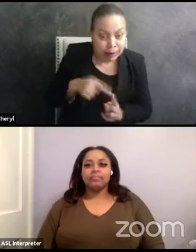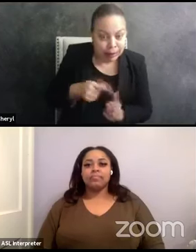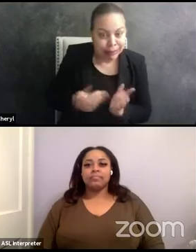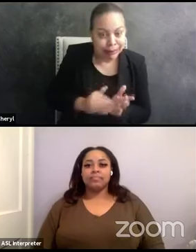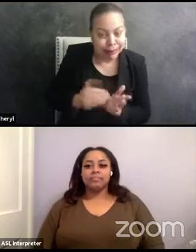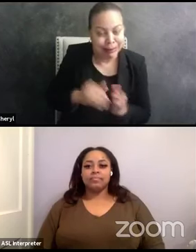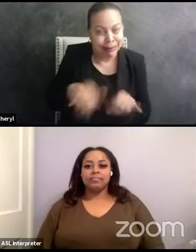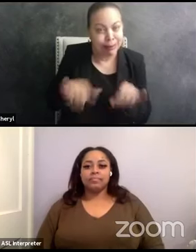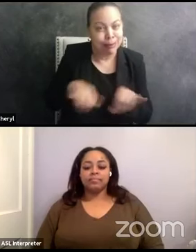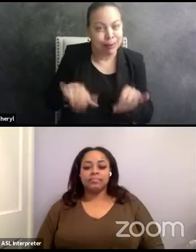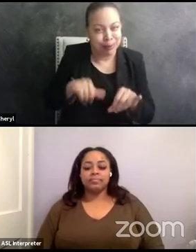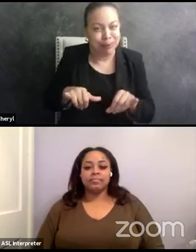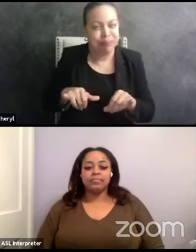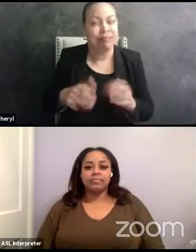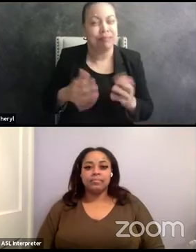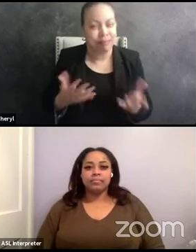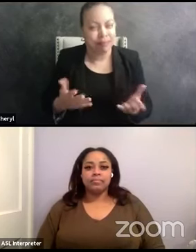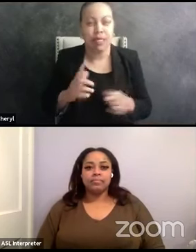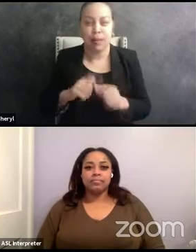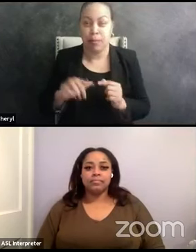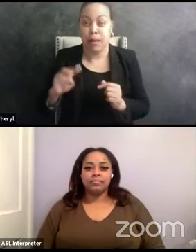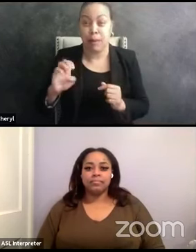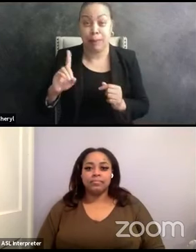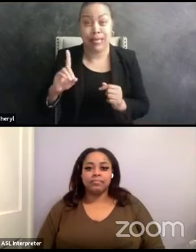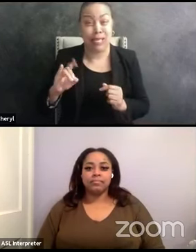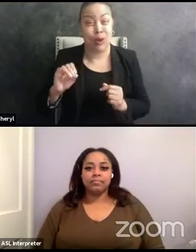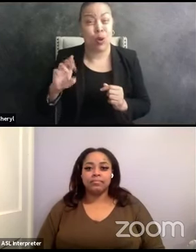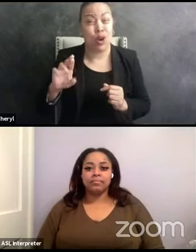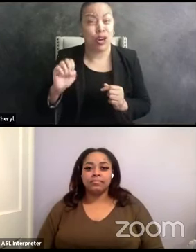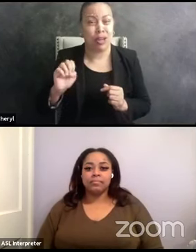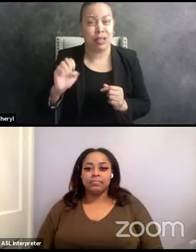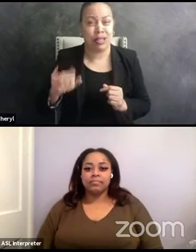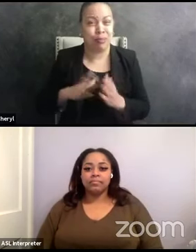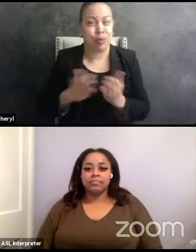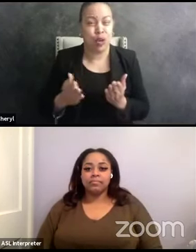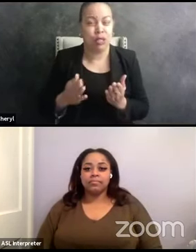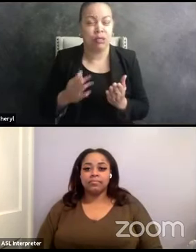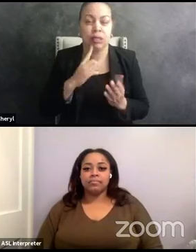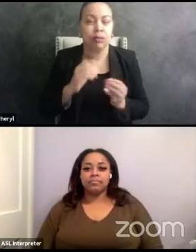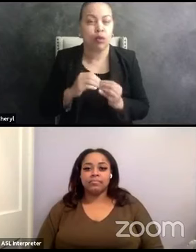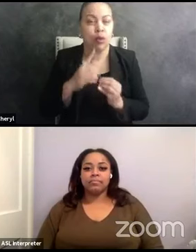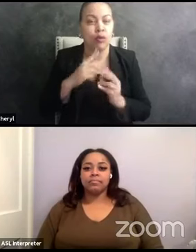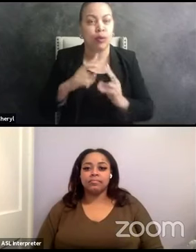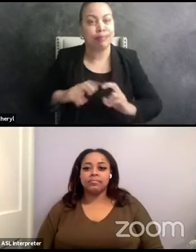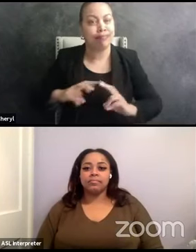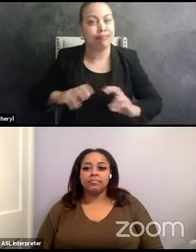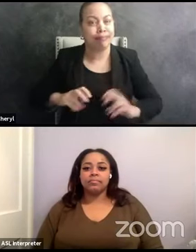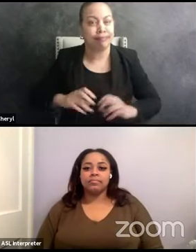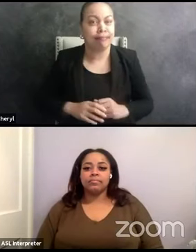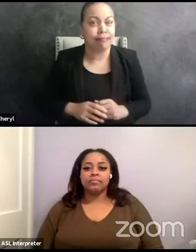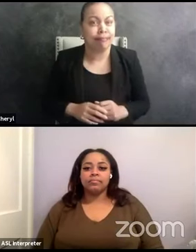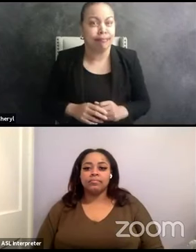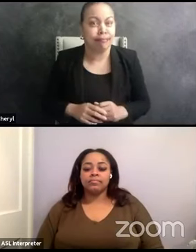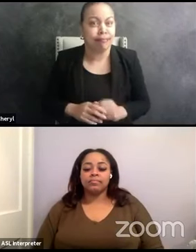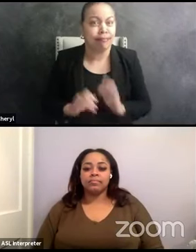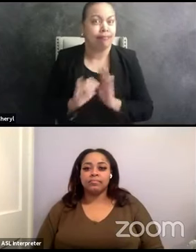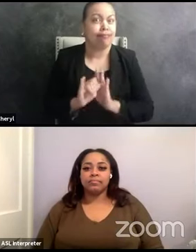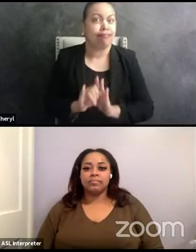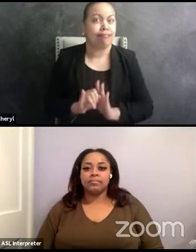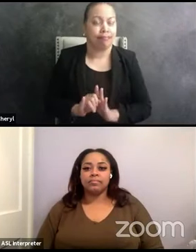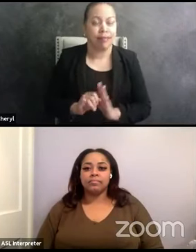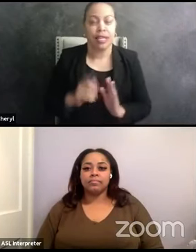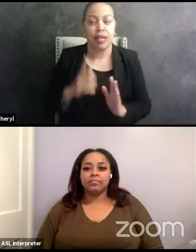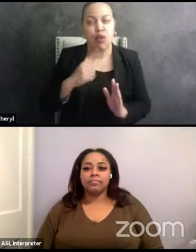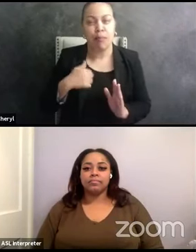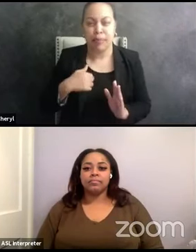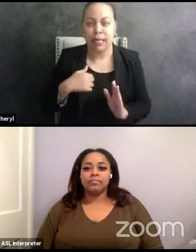Um, but mediocre is a diagnostic. And so I think, for me, Mediocre is in many ways a very,